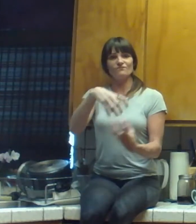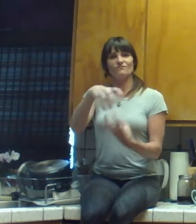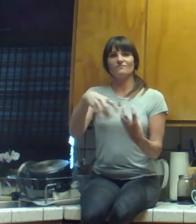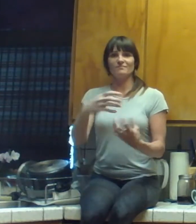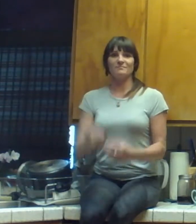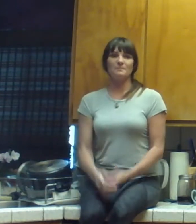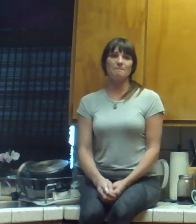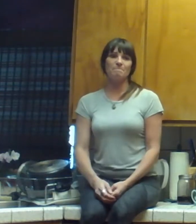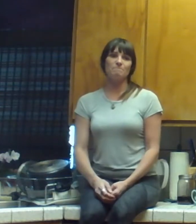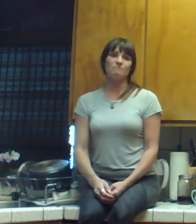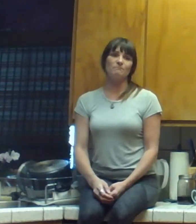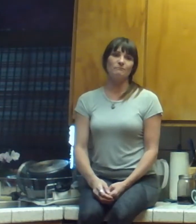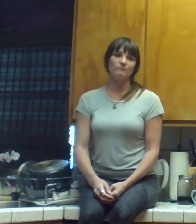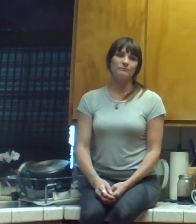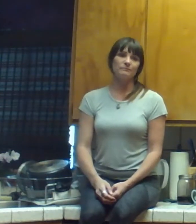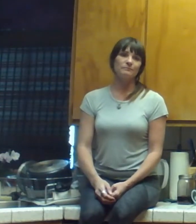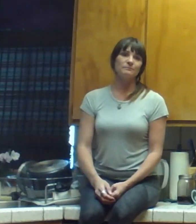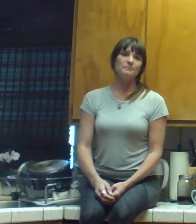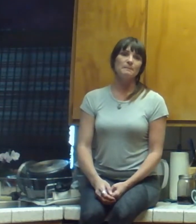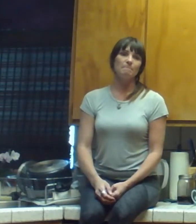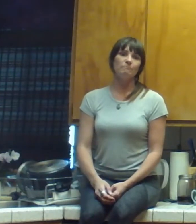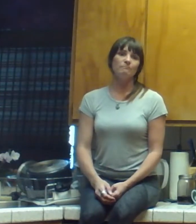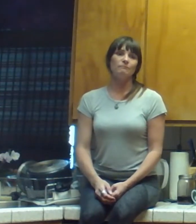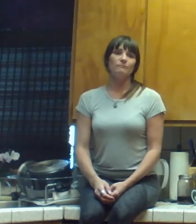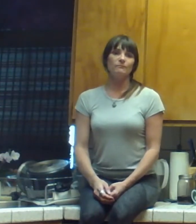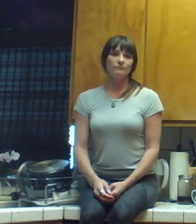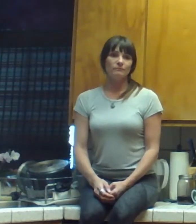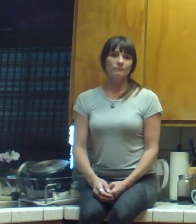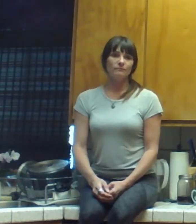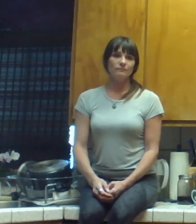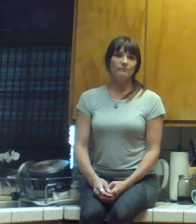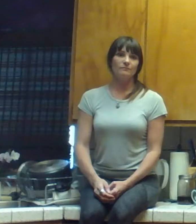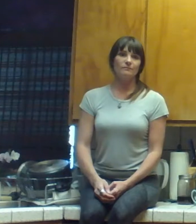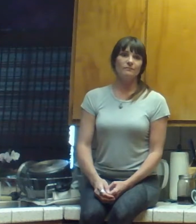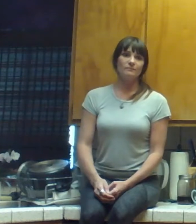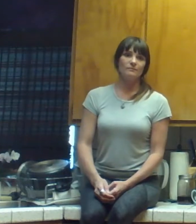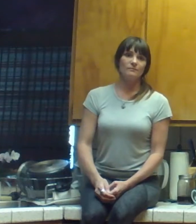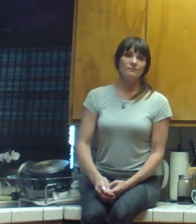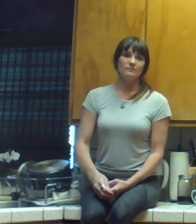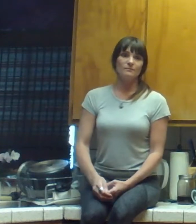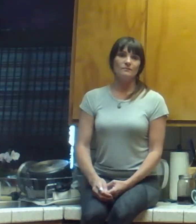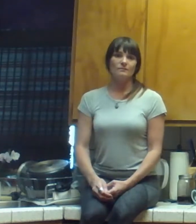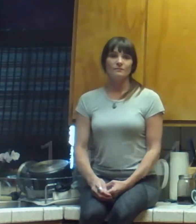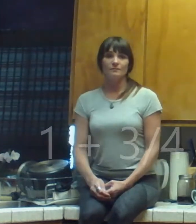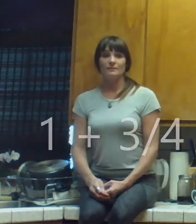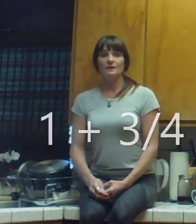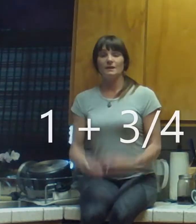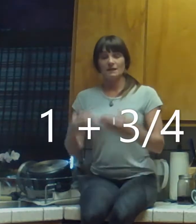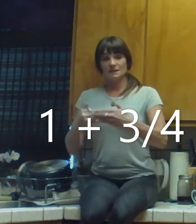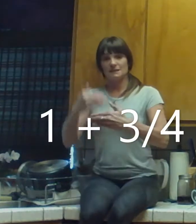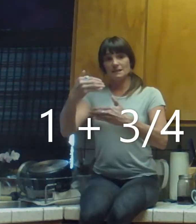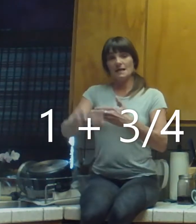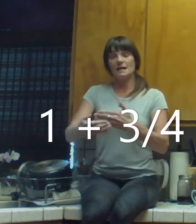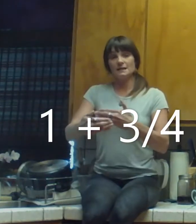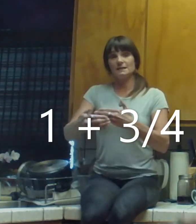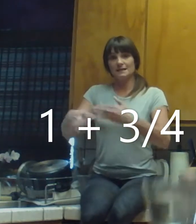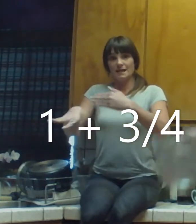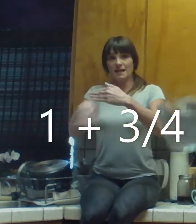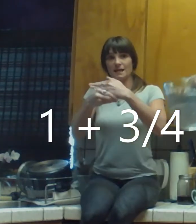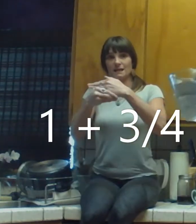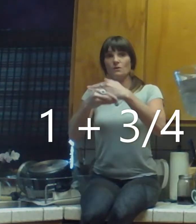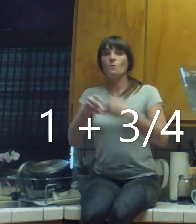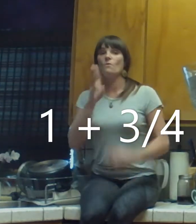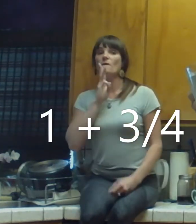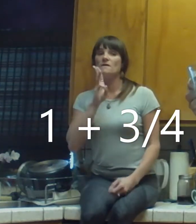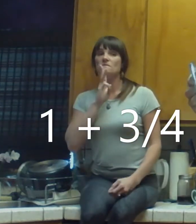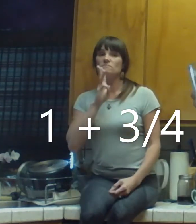fun. And get it all stirred up pretty good, because now you're going to add water. We